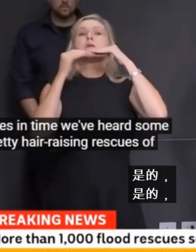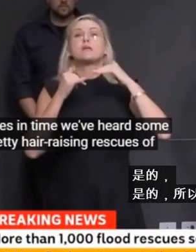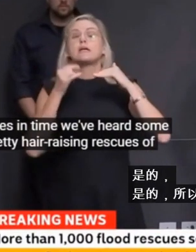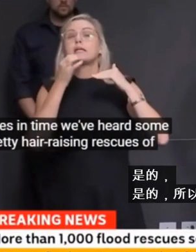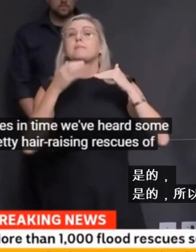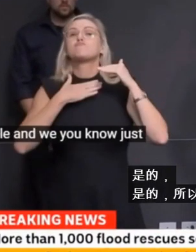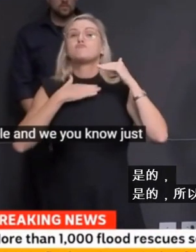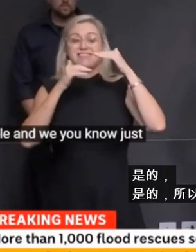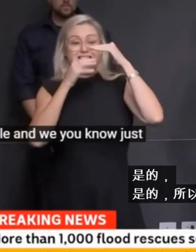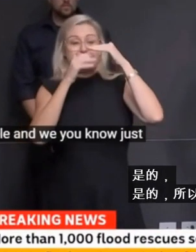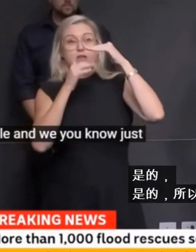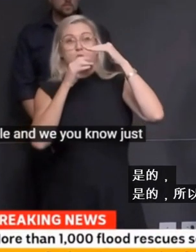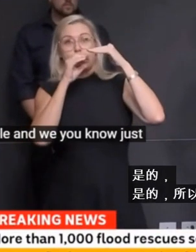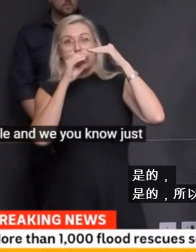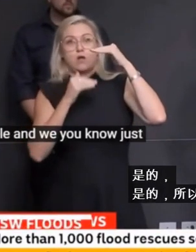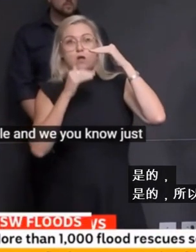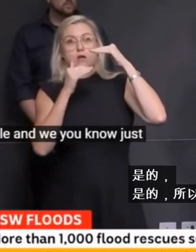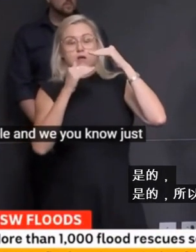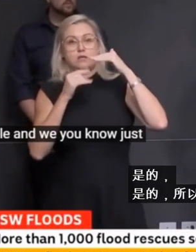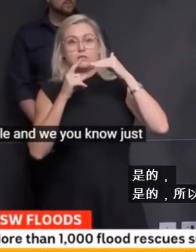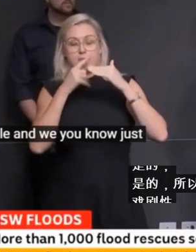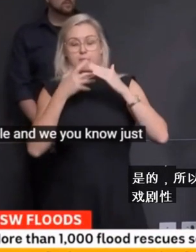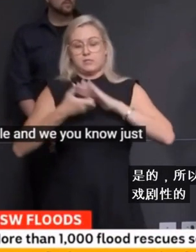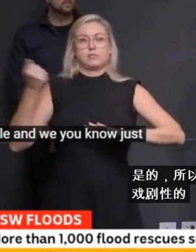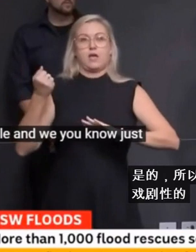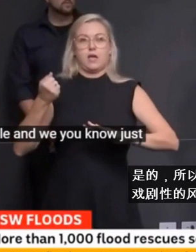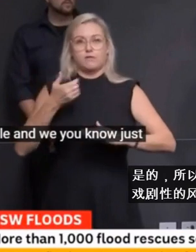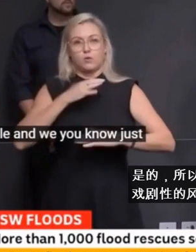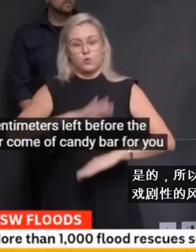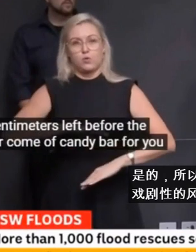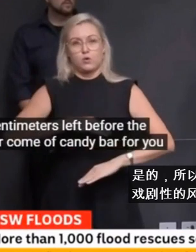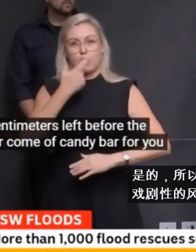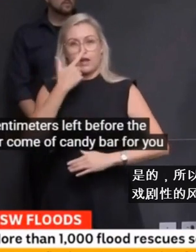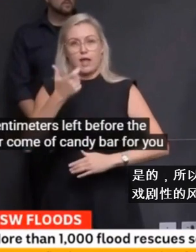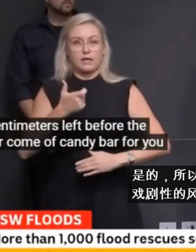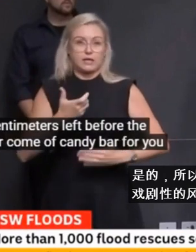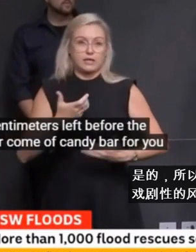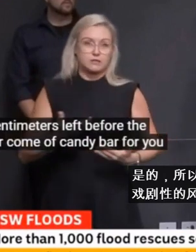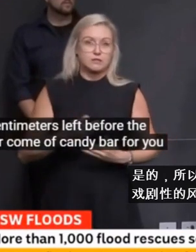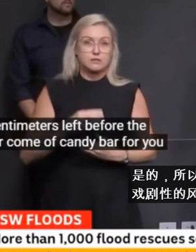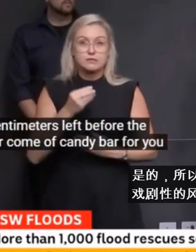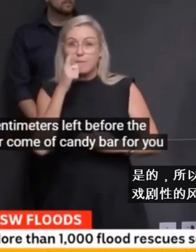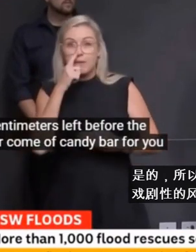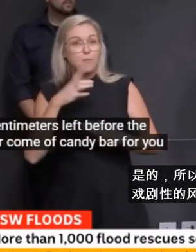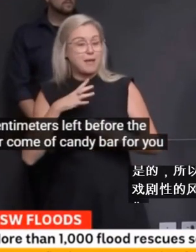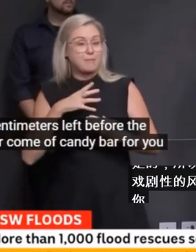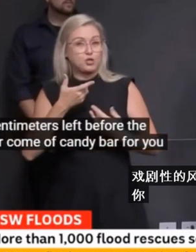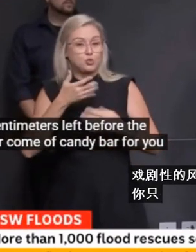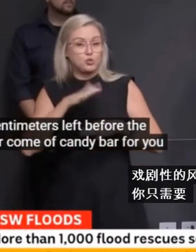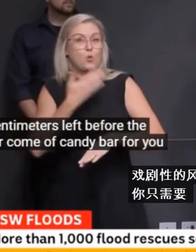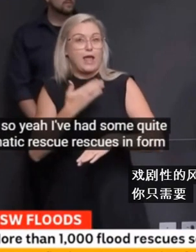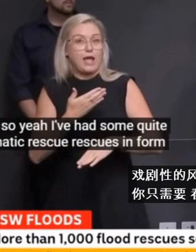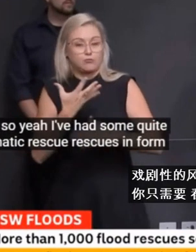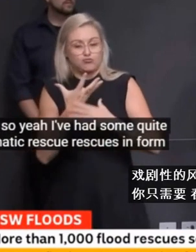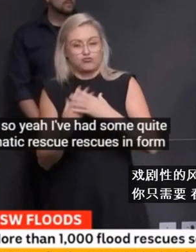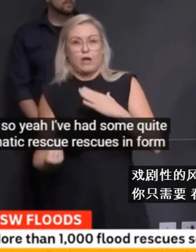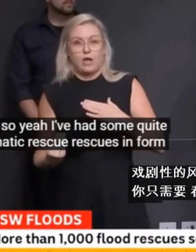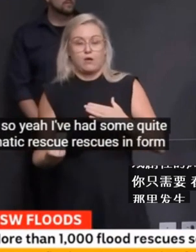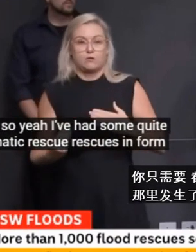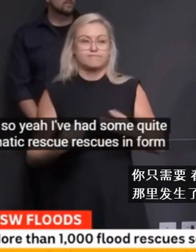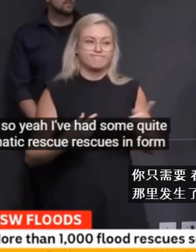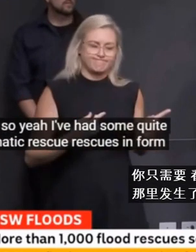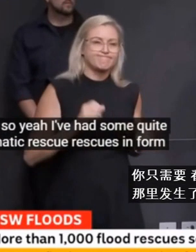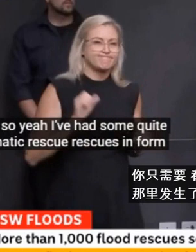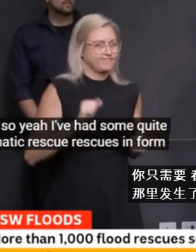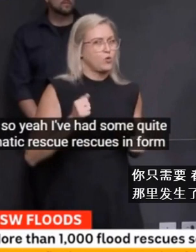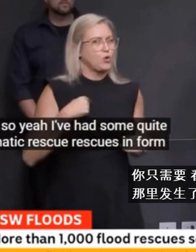Yeah, so I've had some quite dramatic rescues informed to me. You just have to look at Queensland and